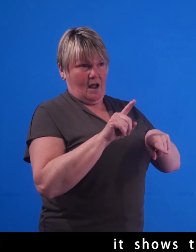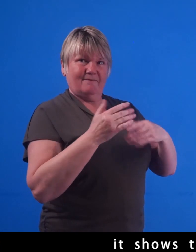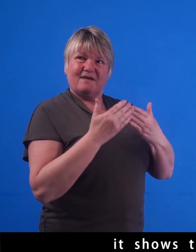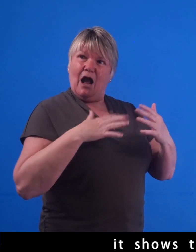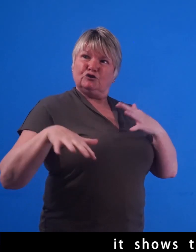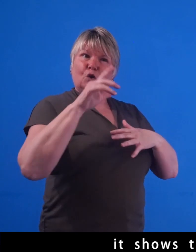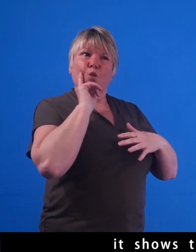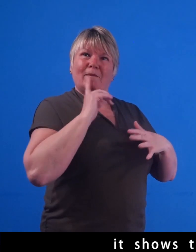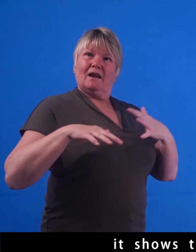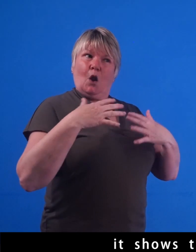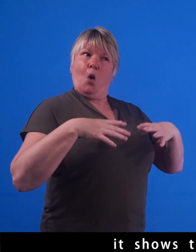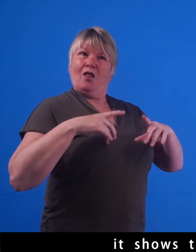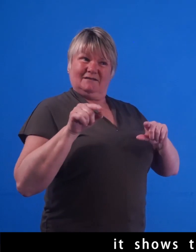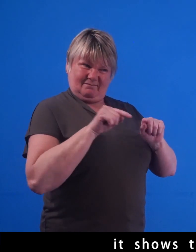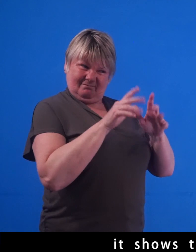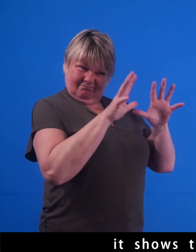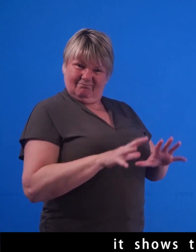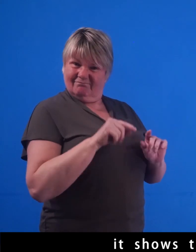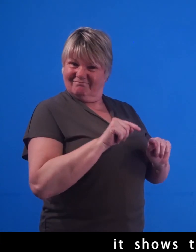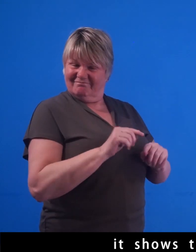costume worn by fashionable women of the period.